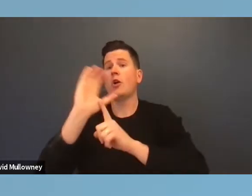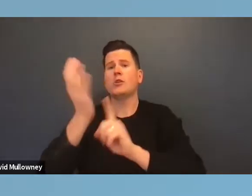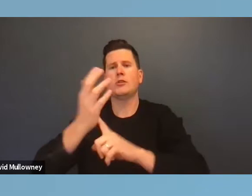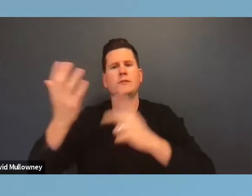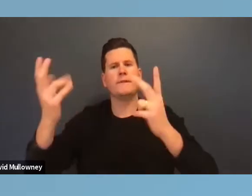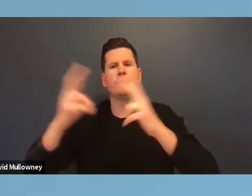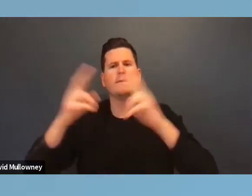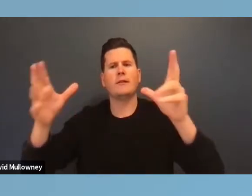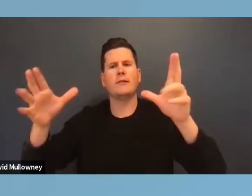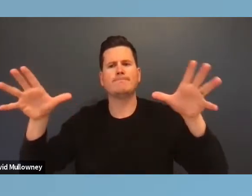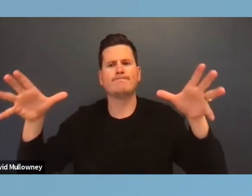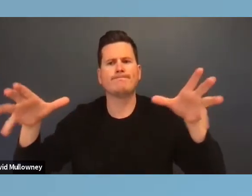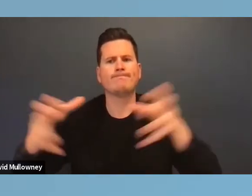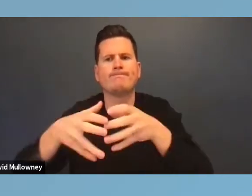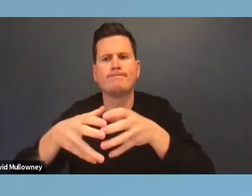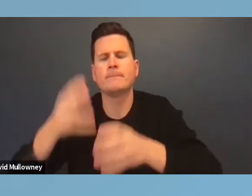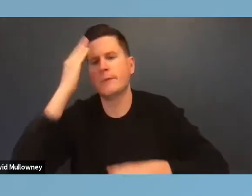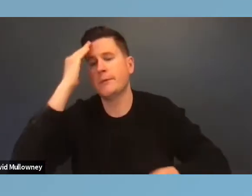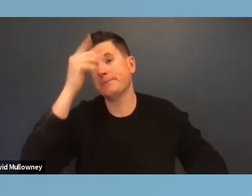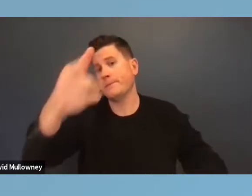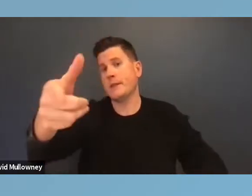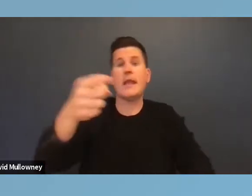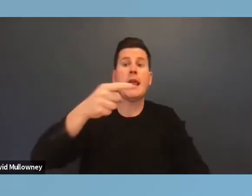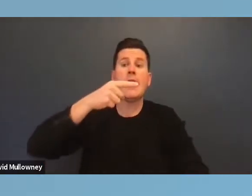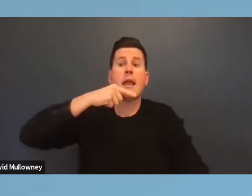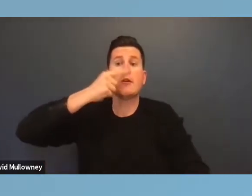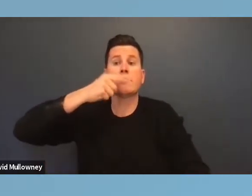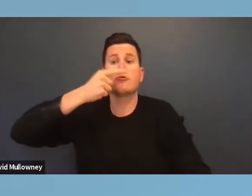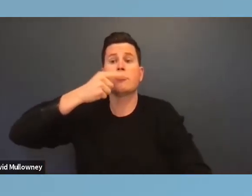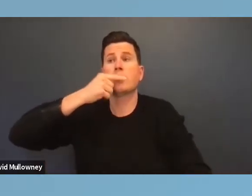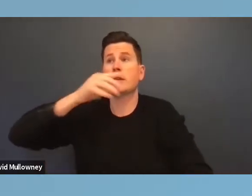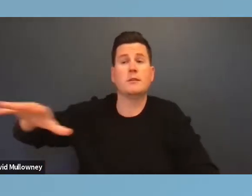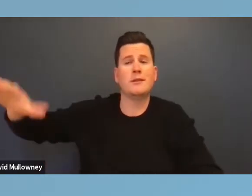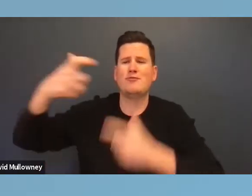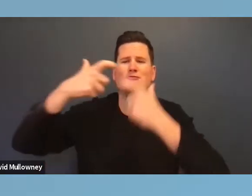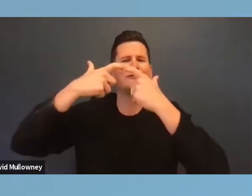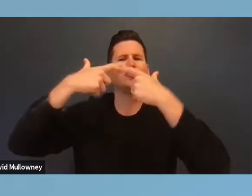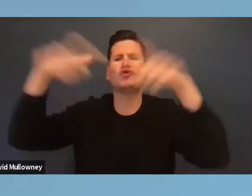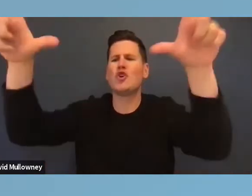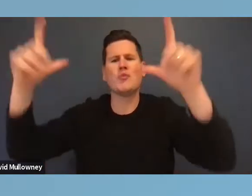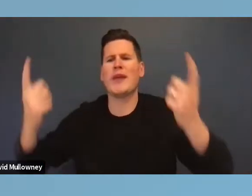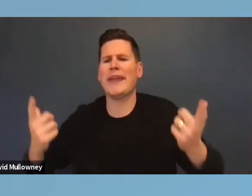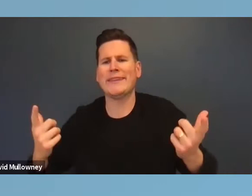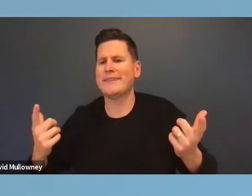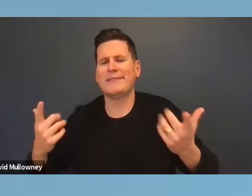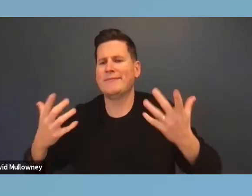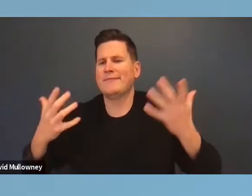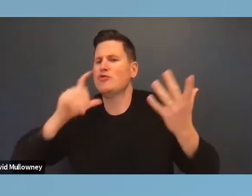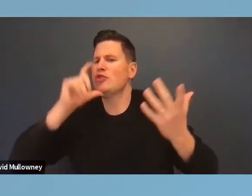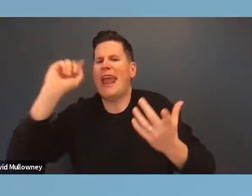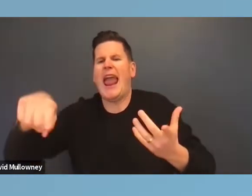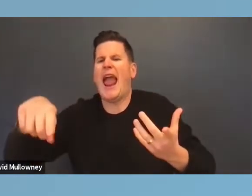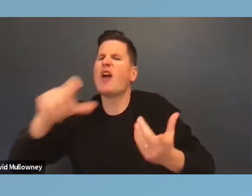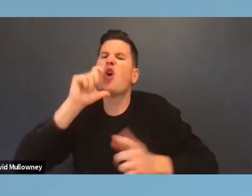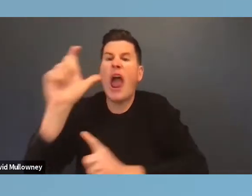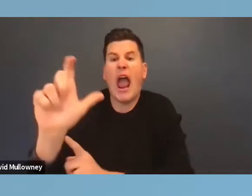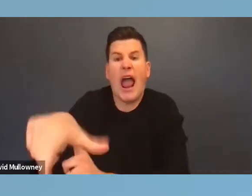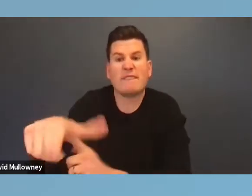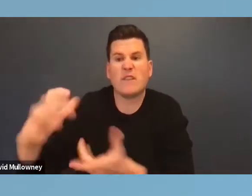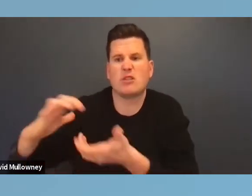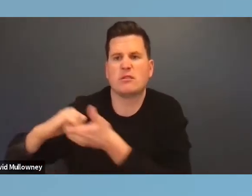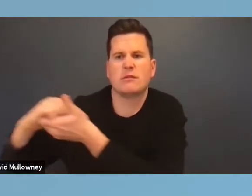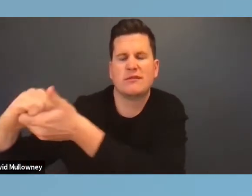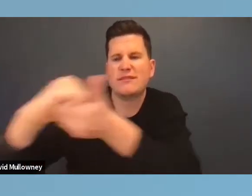Deaf culture is very collective. In hearing, the hearing world is